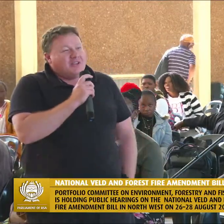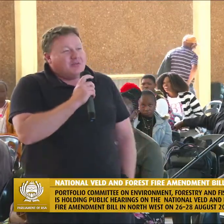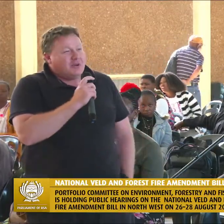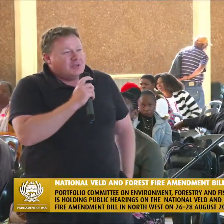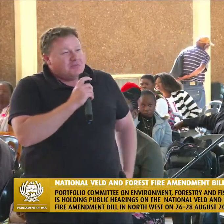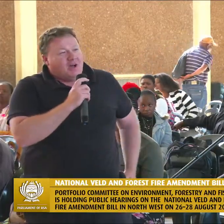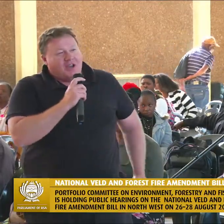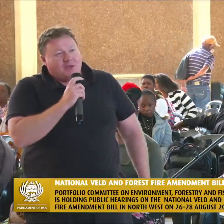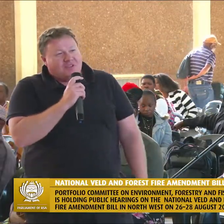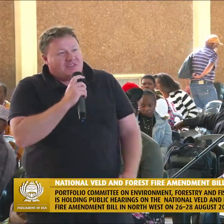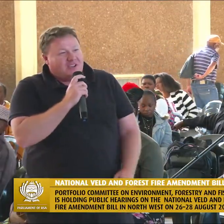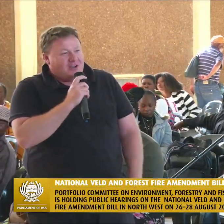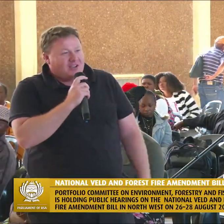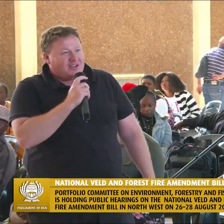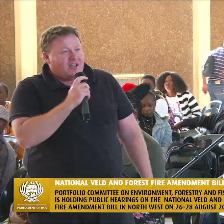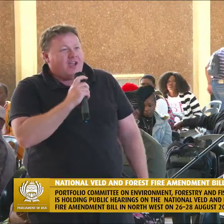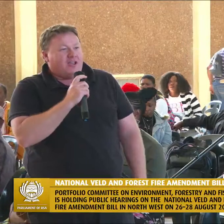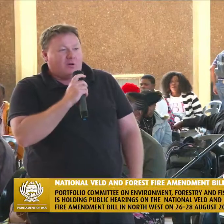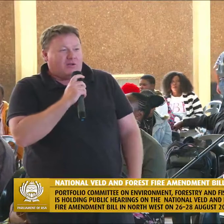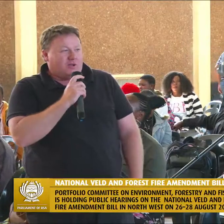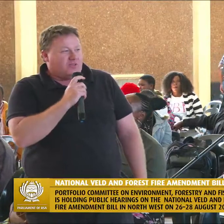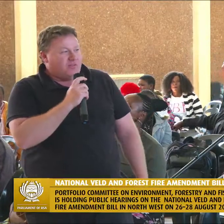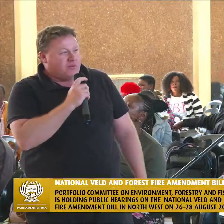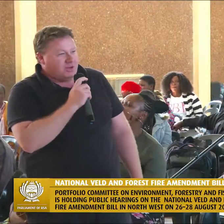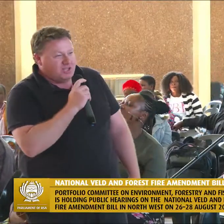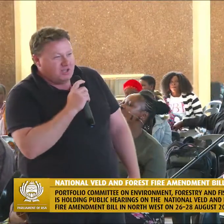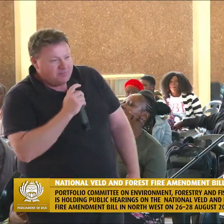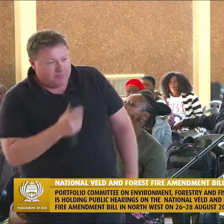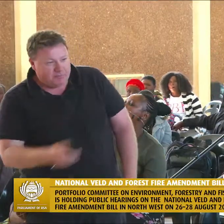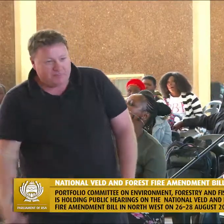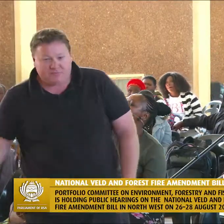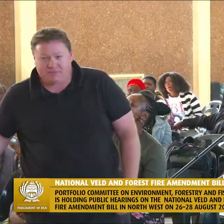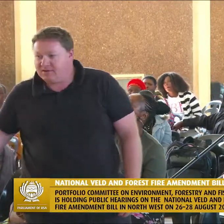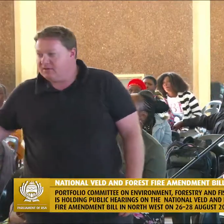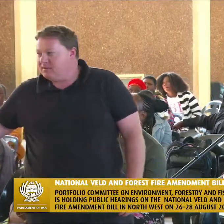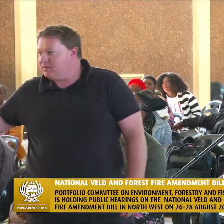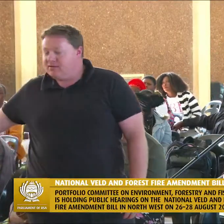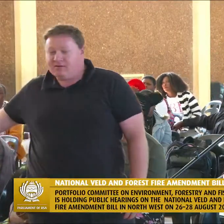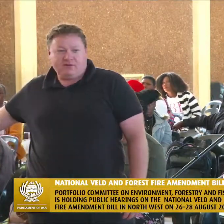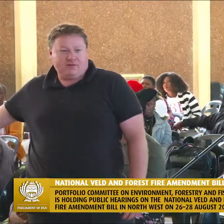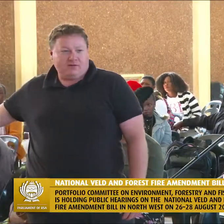good day everybody my name is eric and welcome to everybody here